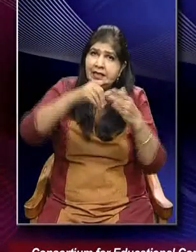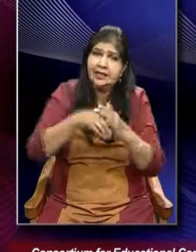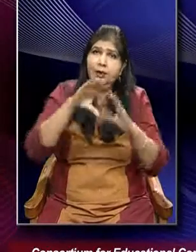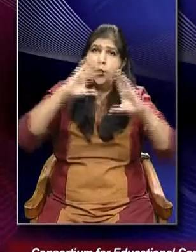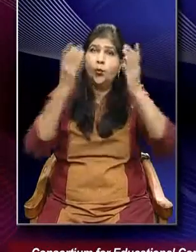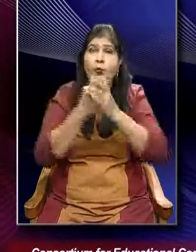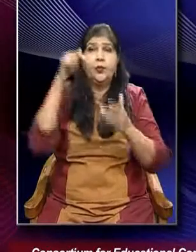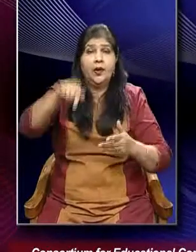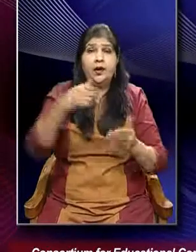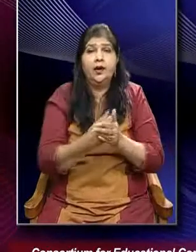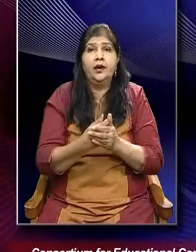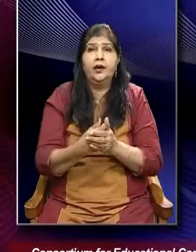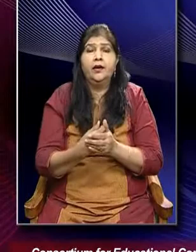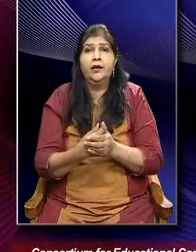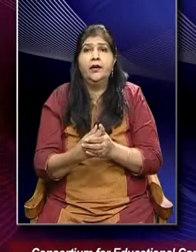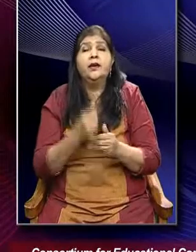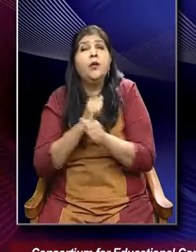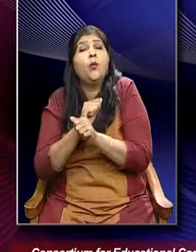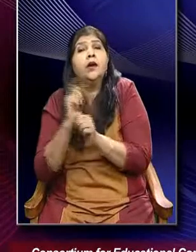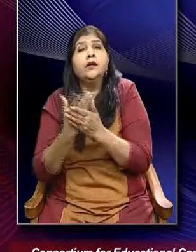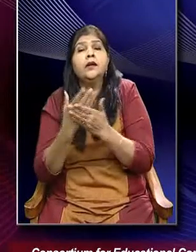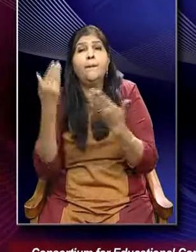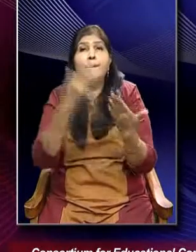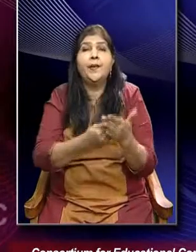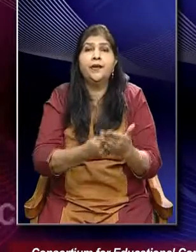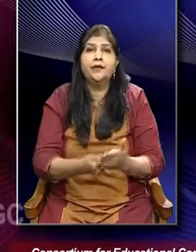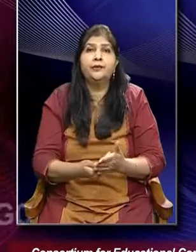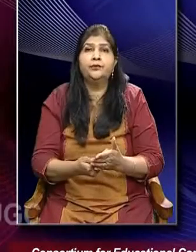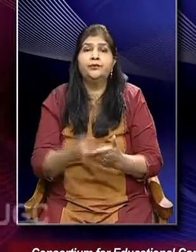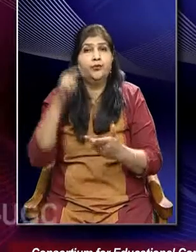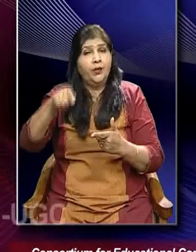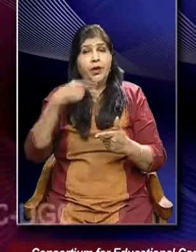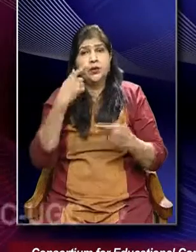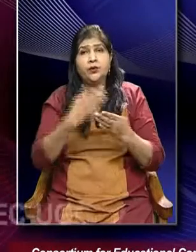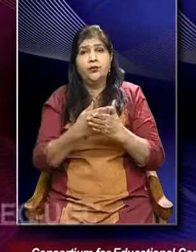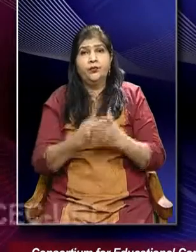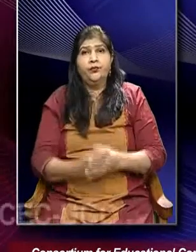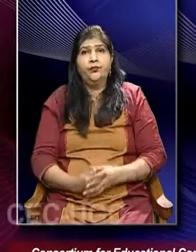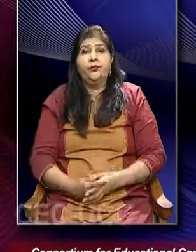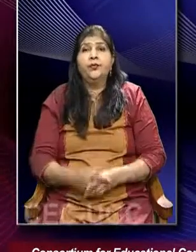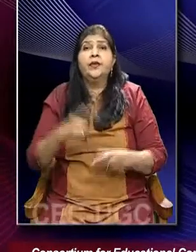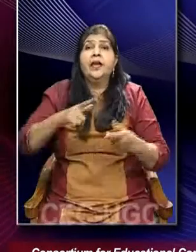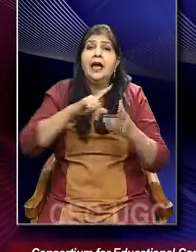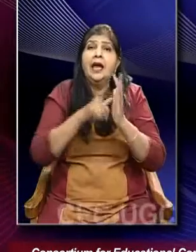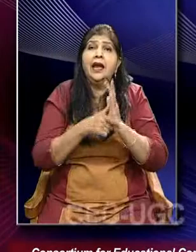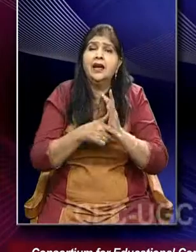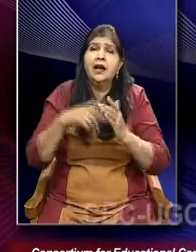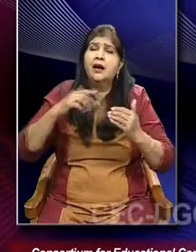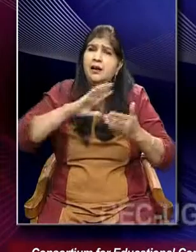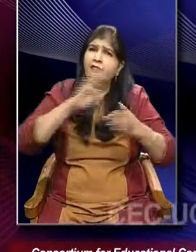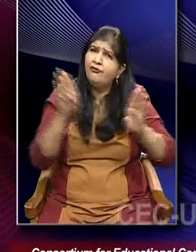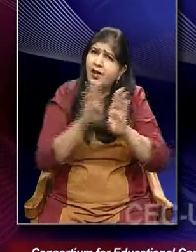they have worked in a manner because of the end of the Cold